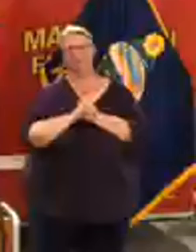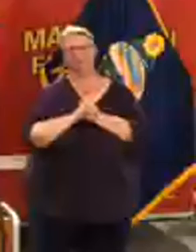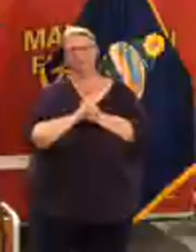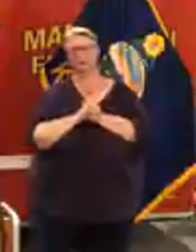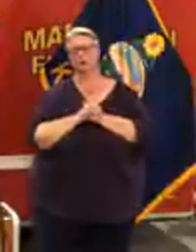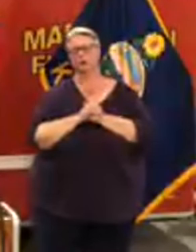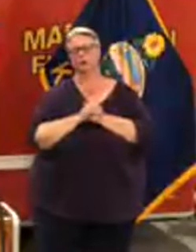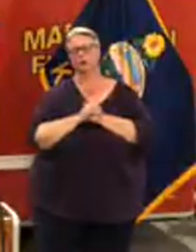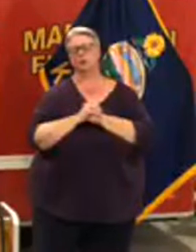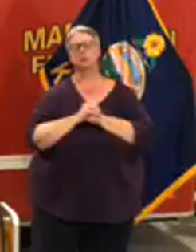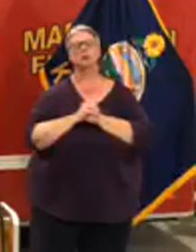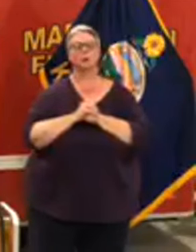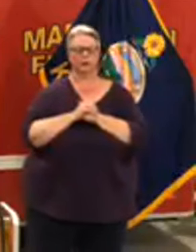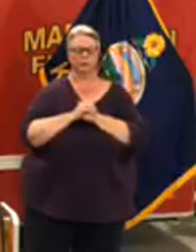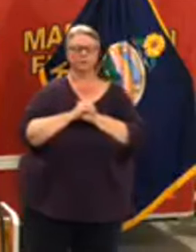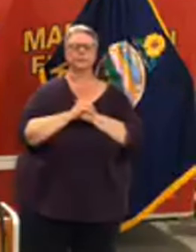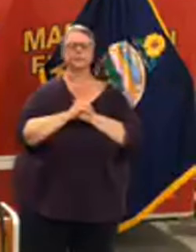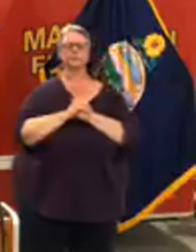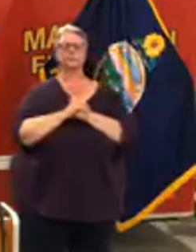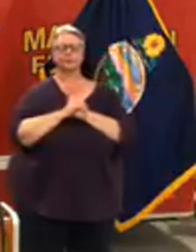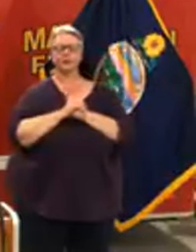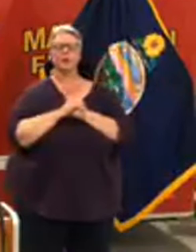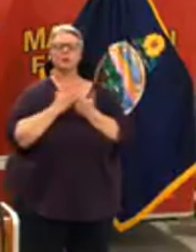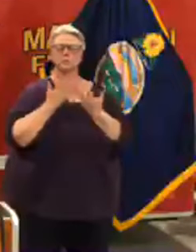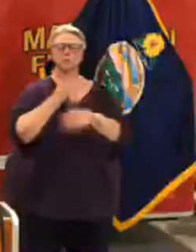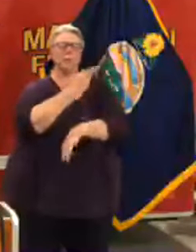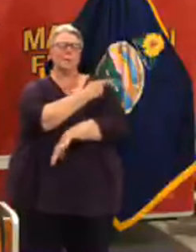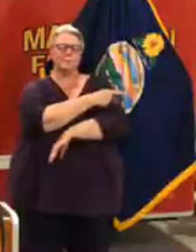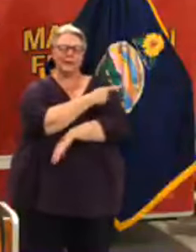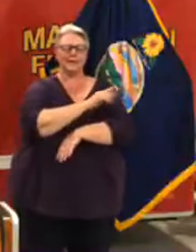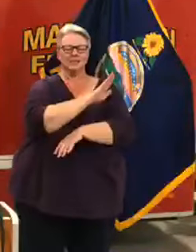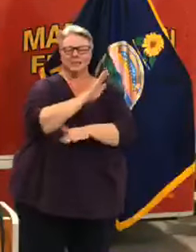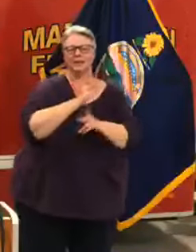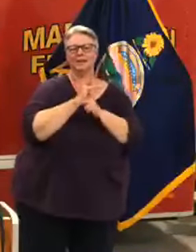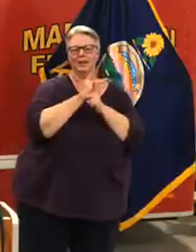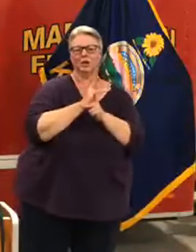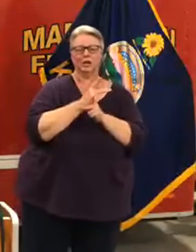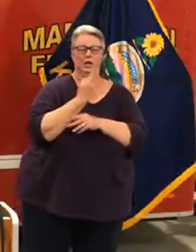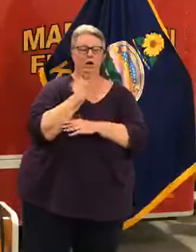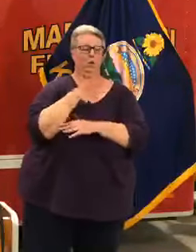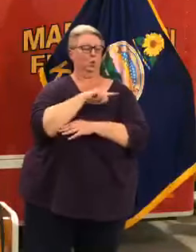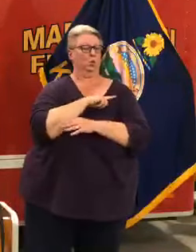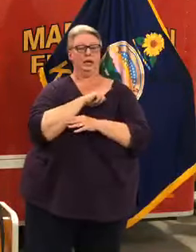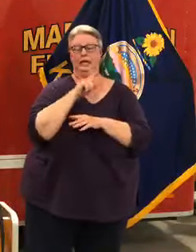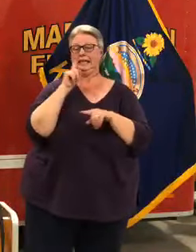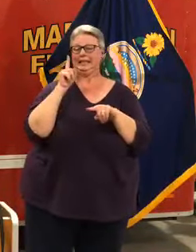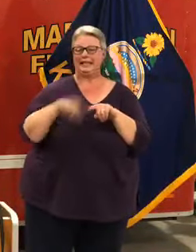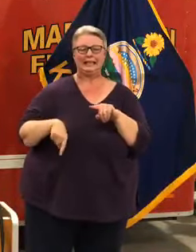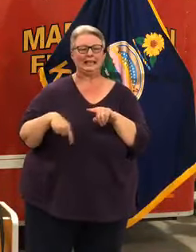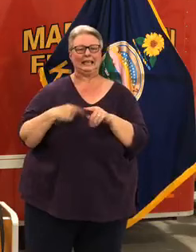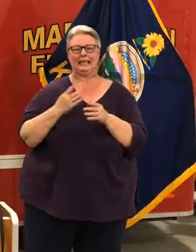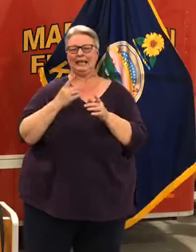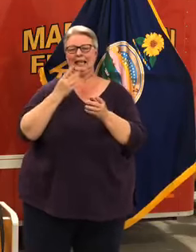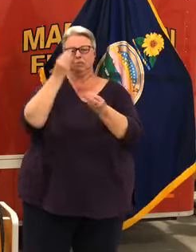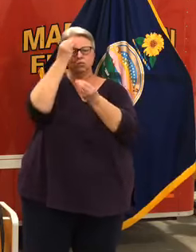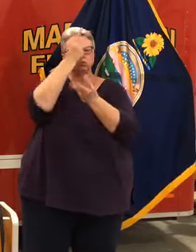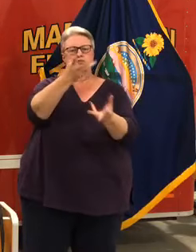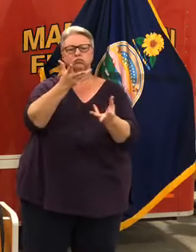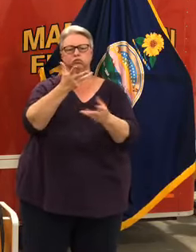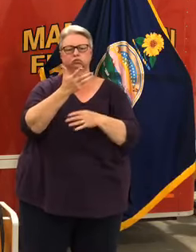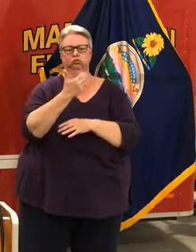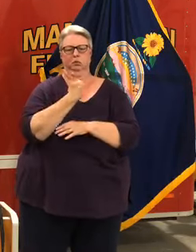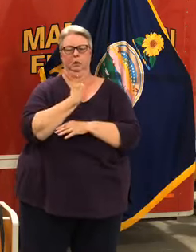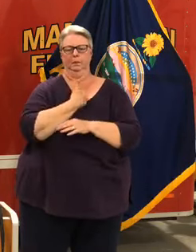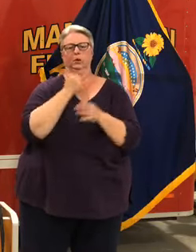and their care? Sure. Regarding patients and their care, we cannot release any personal information to protect